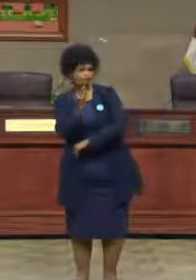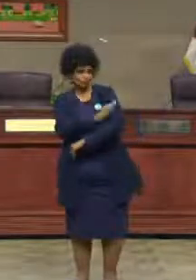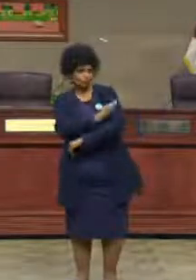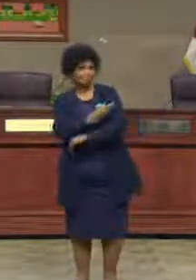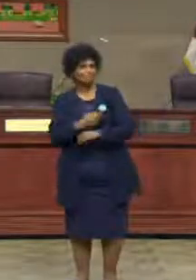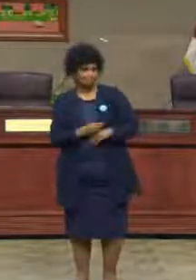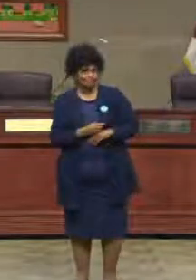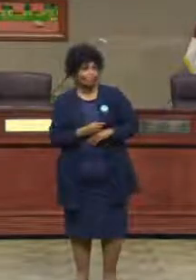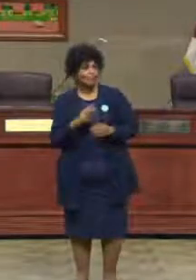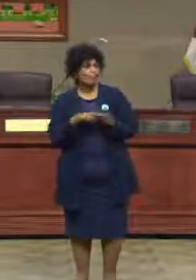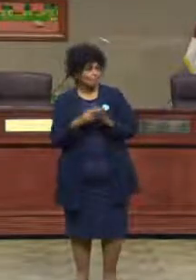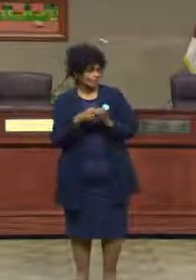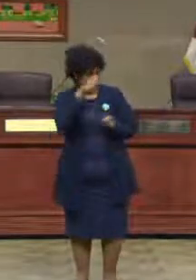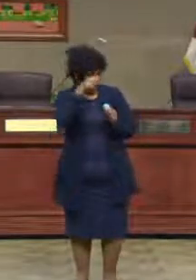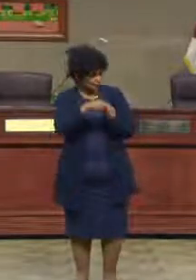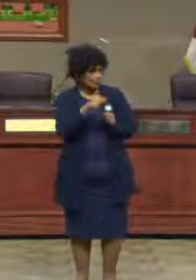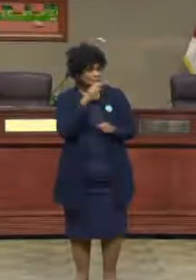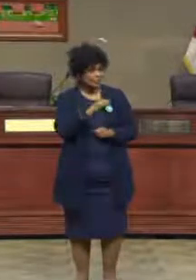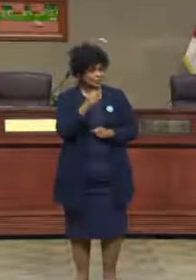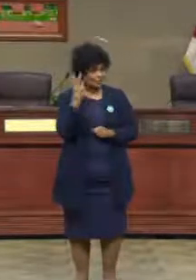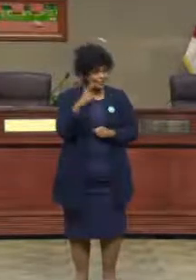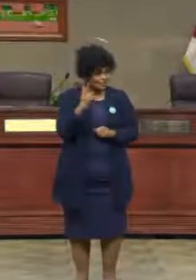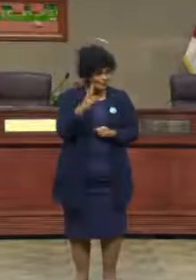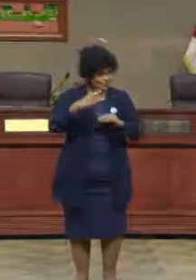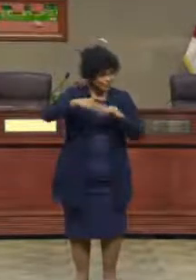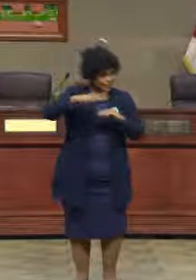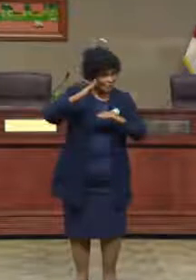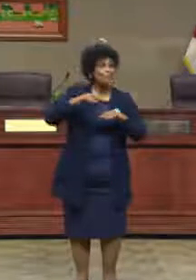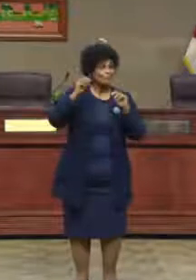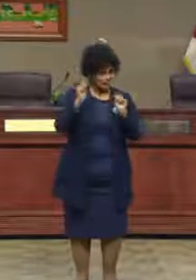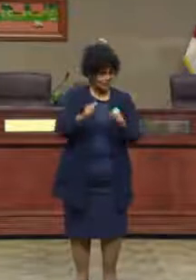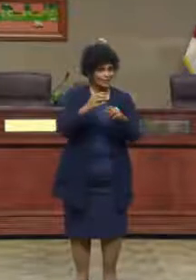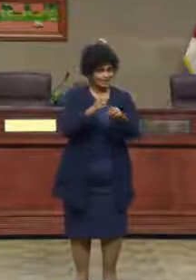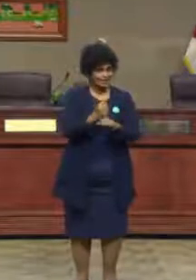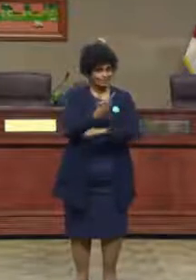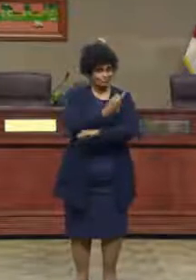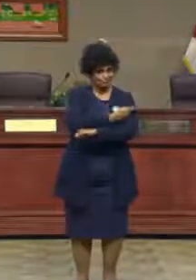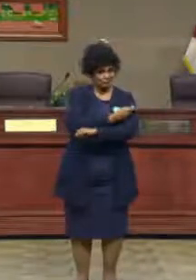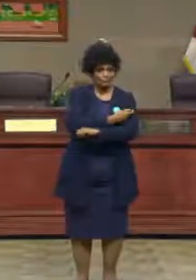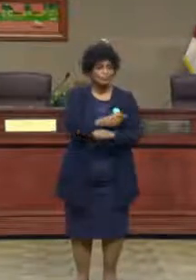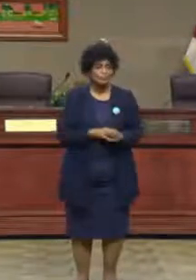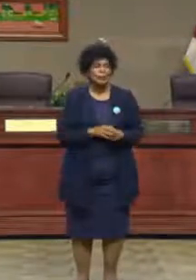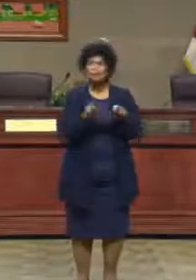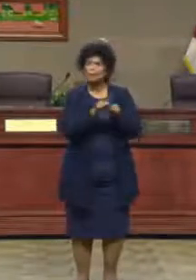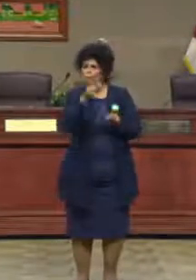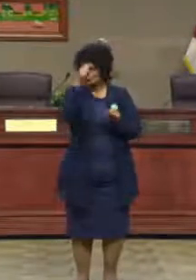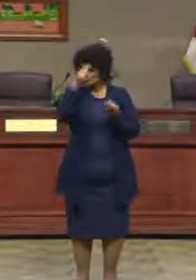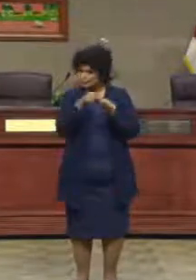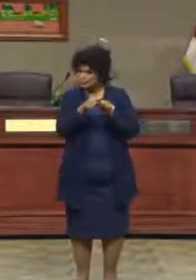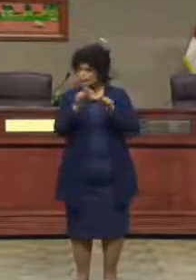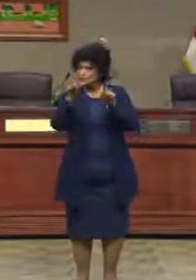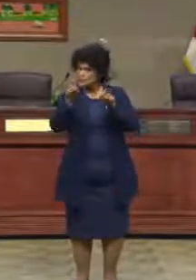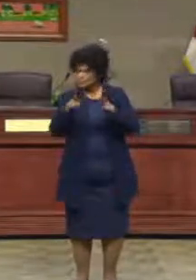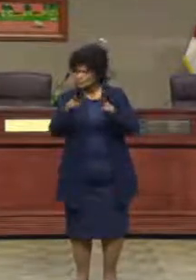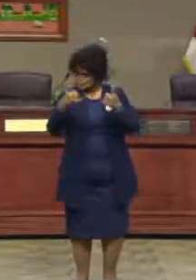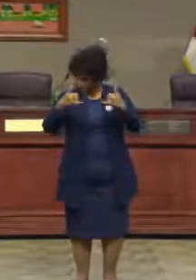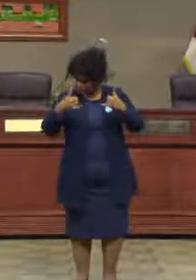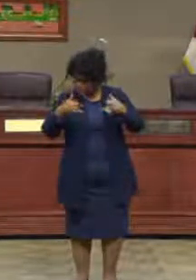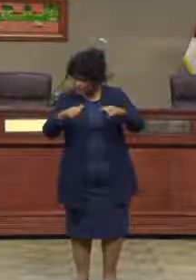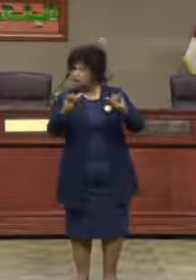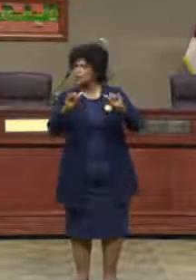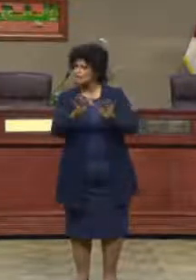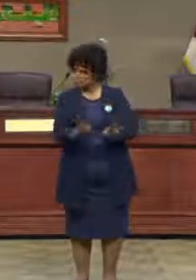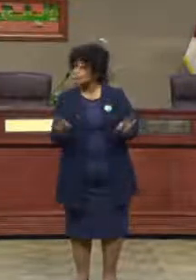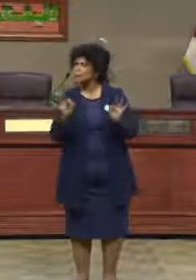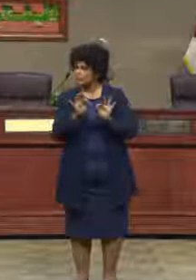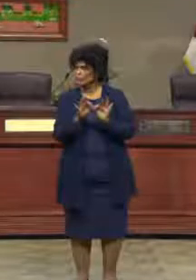anyone 16 and older is eligible. I want to remind everyone that testing is still important. Barnett Park